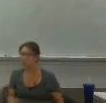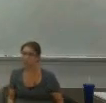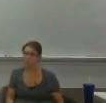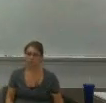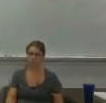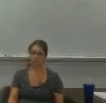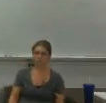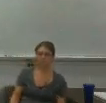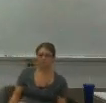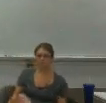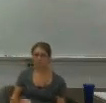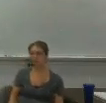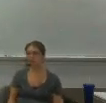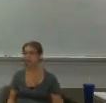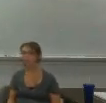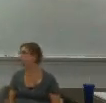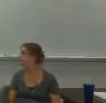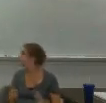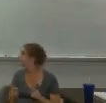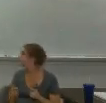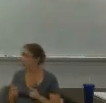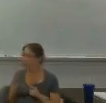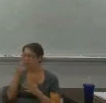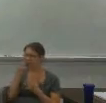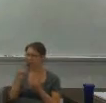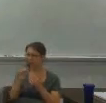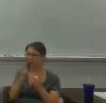itself, and it has temperature changes.